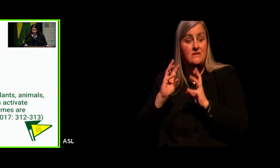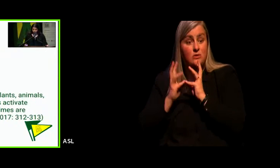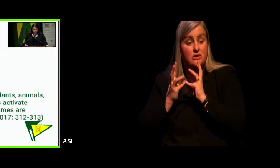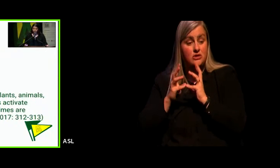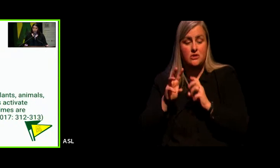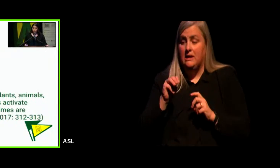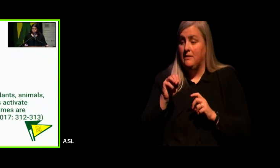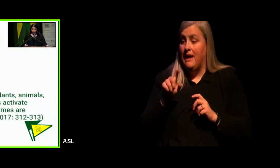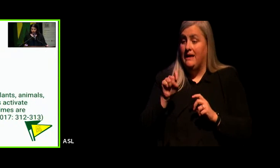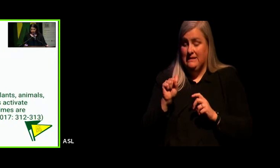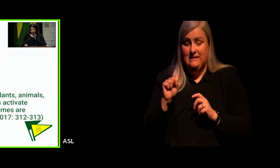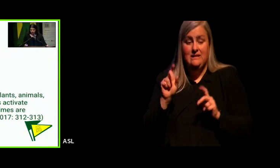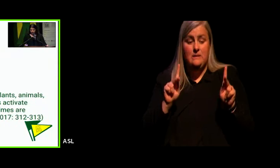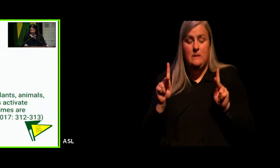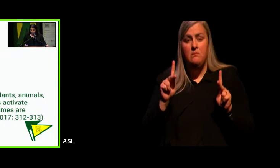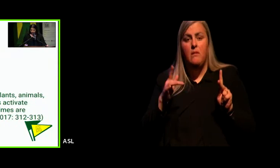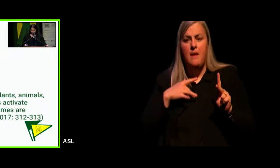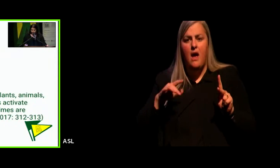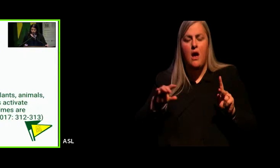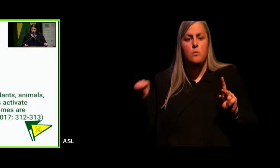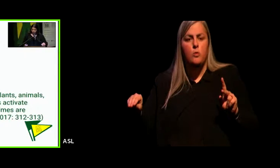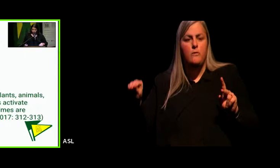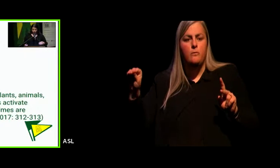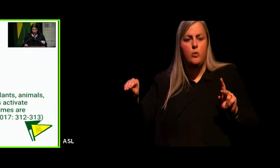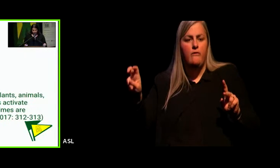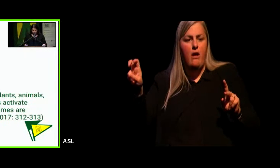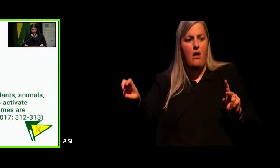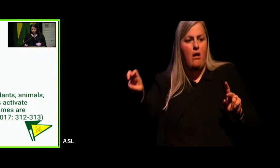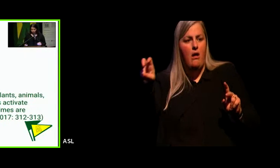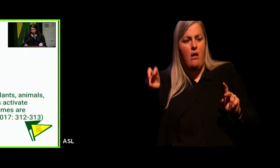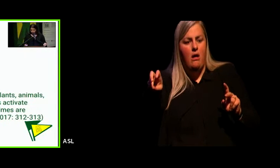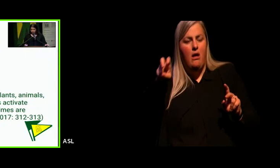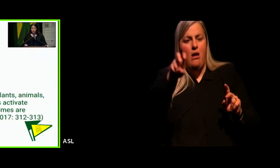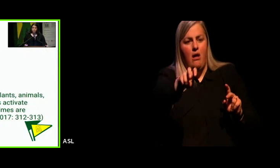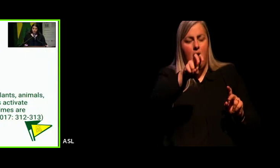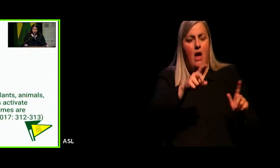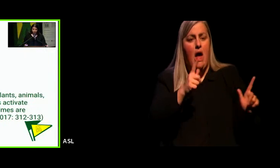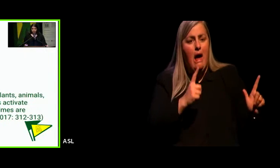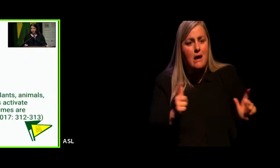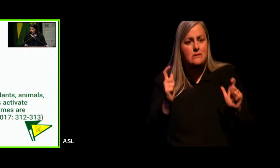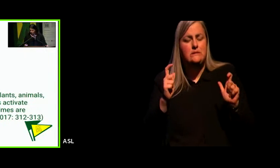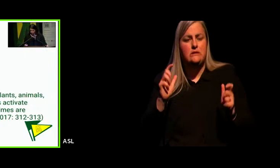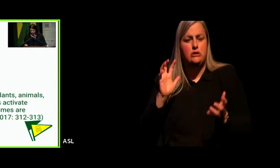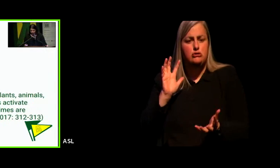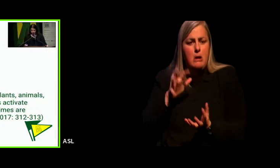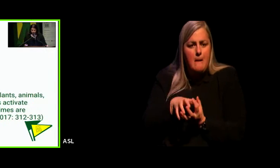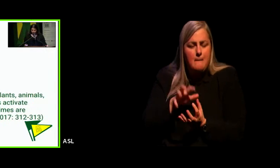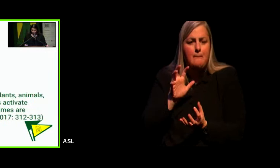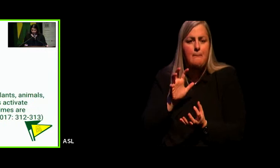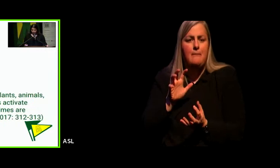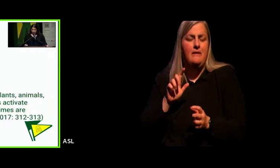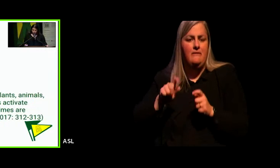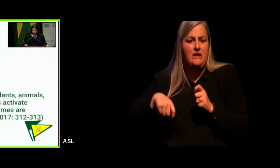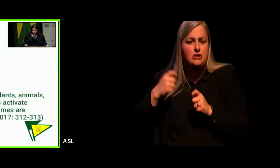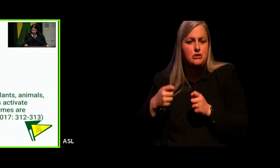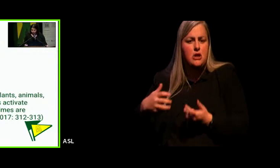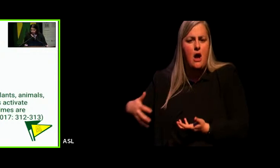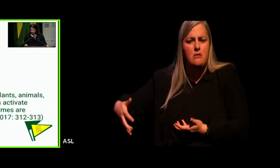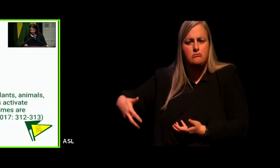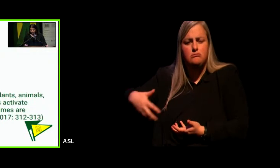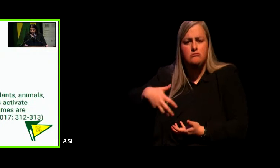considerable part of the year moving and living on the land, all while hunting, trapping, fishing, gathering plants, and